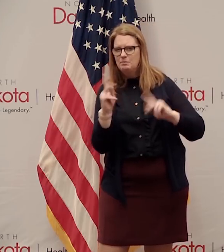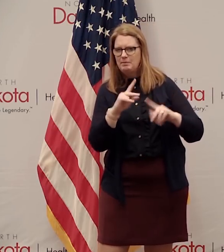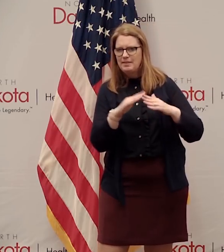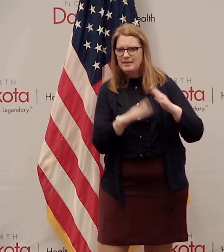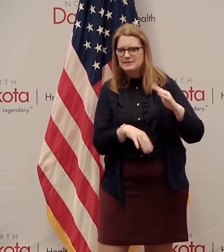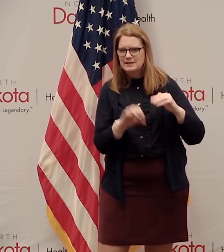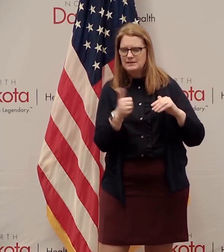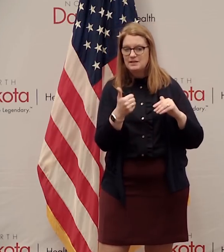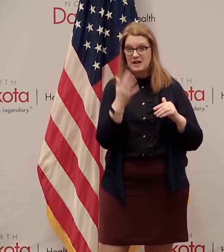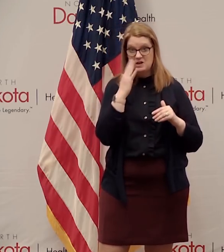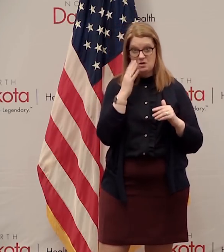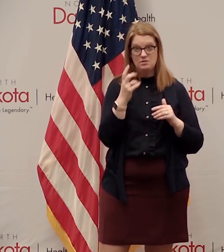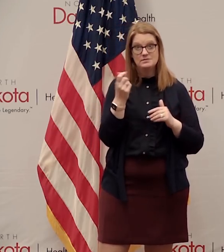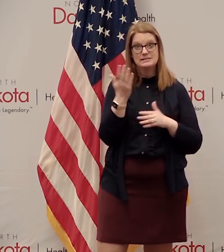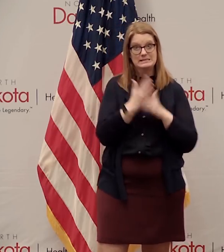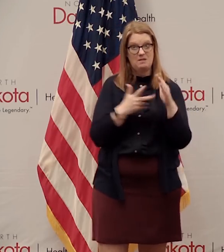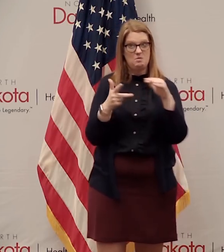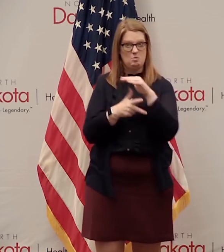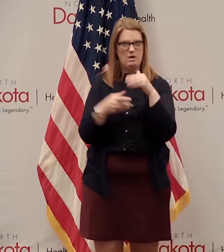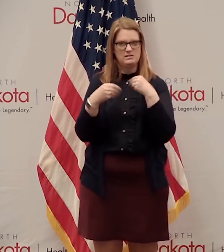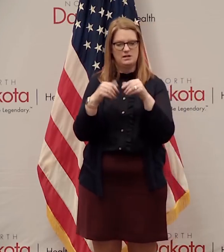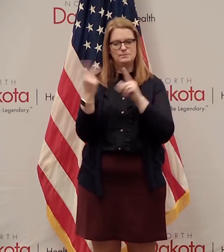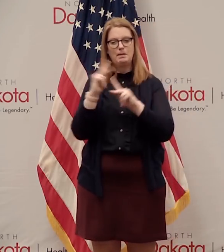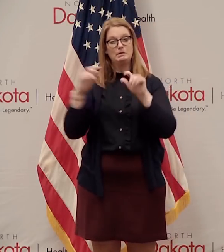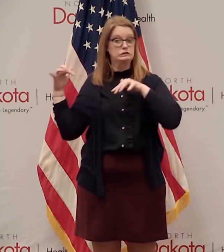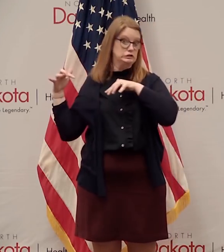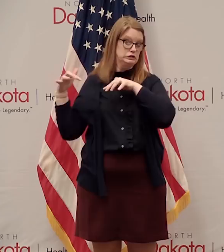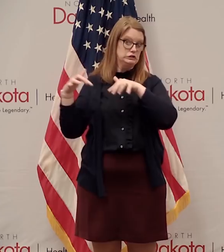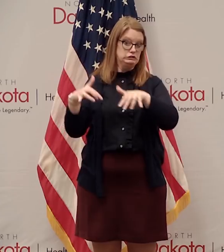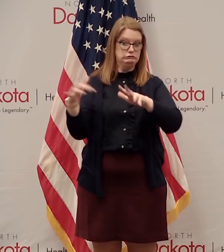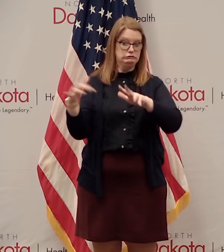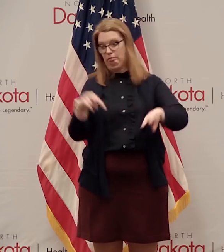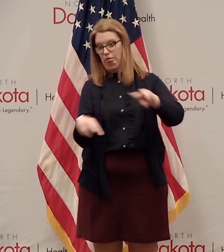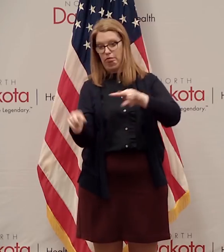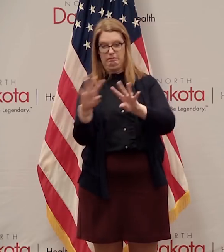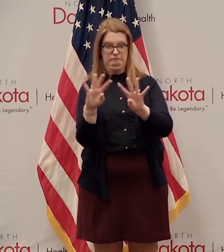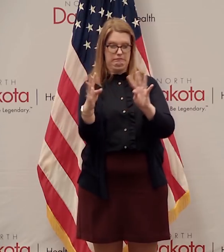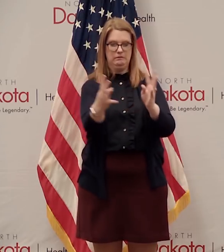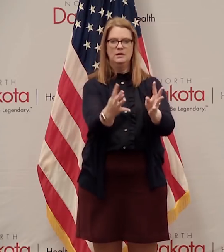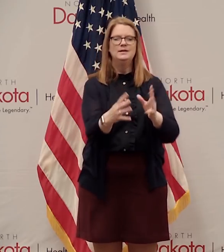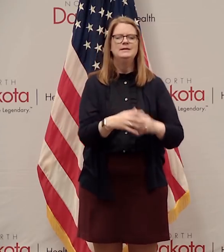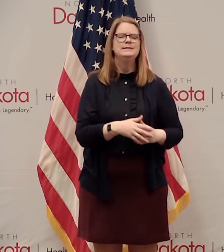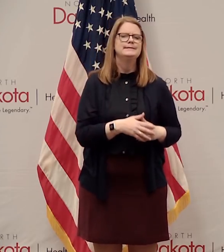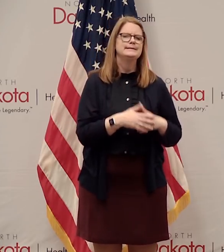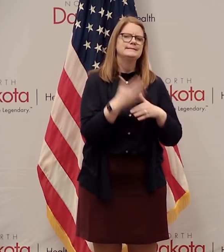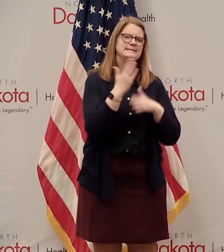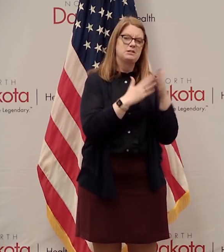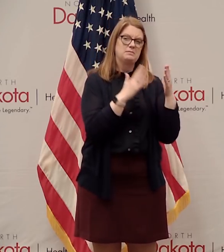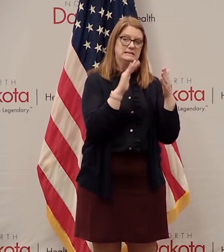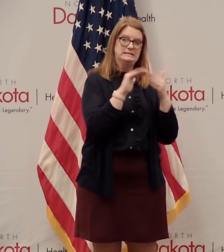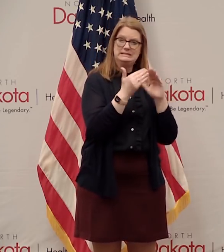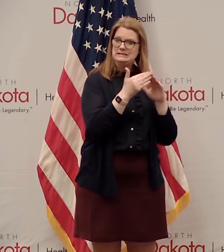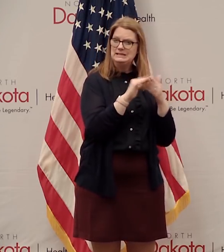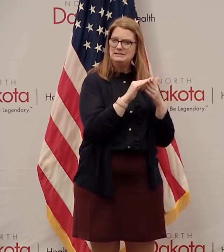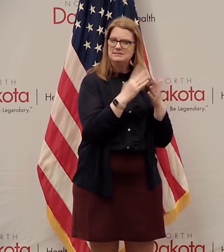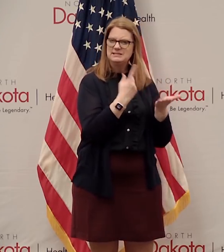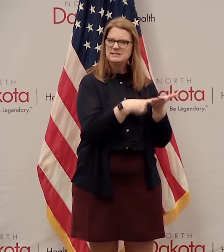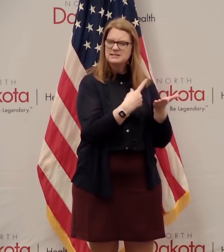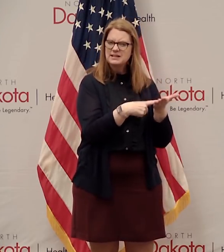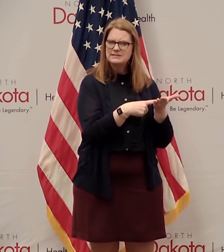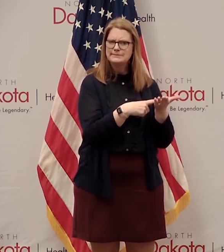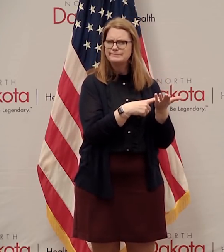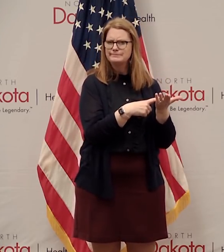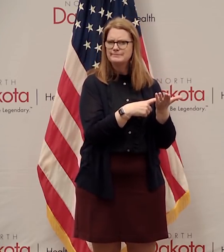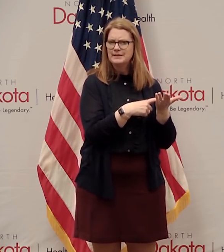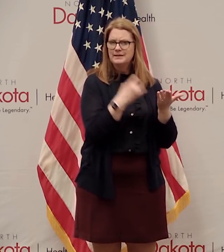know some rummage sales draw quite the crowd, so that'll be interesting. I know some cities have even talked about whether they're going to